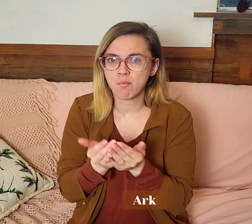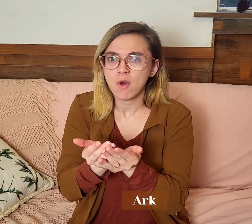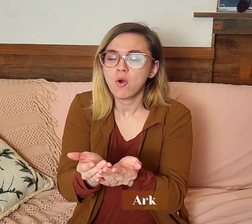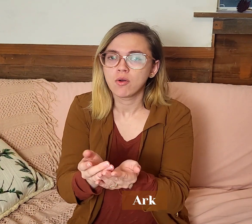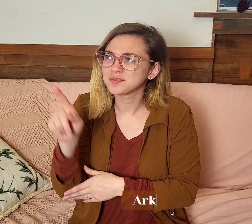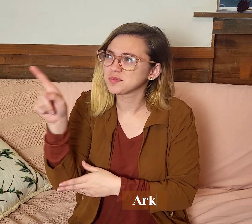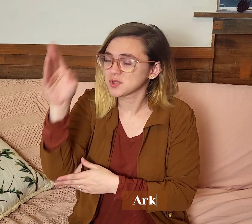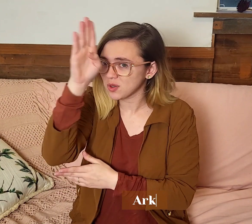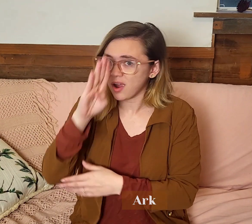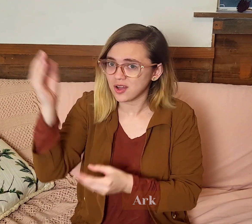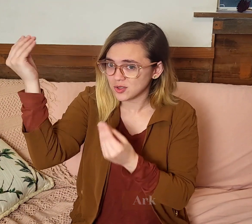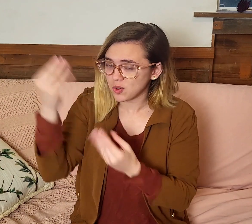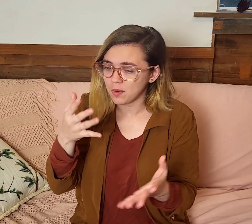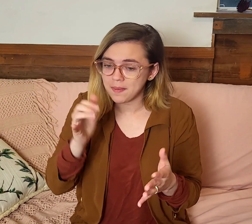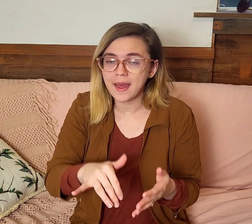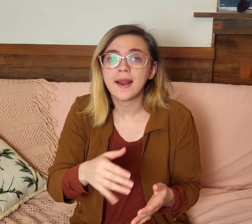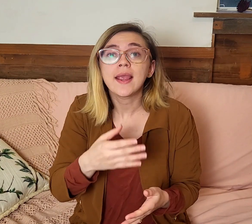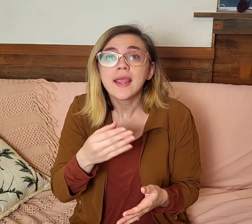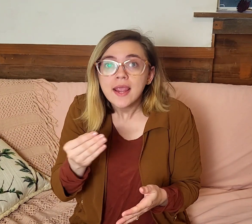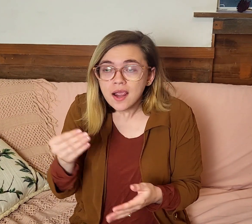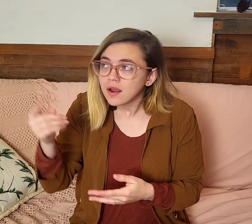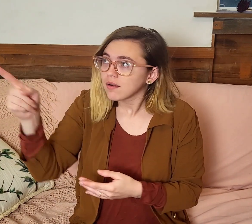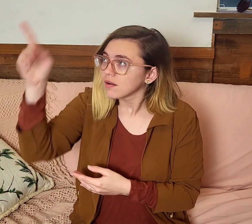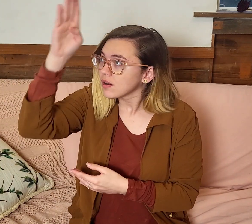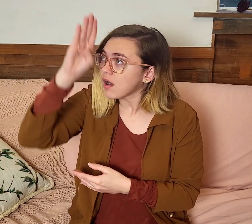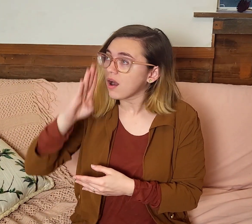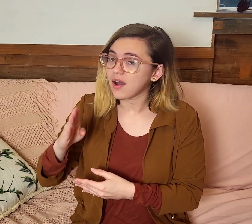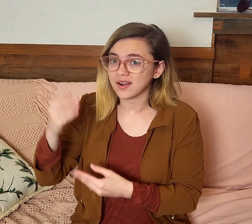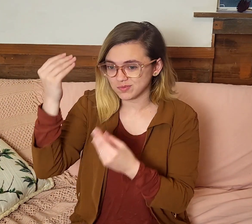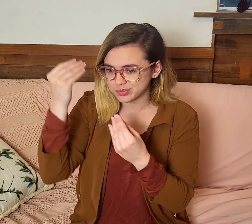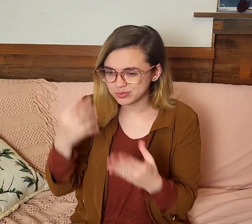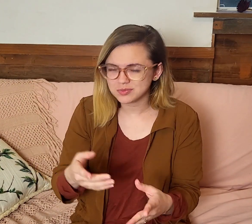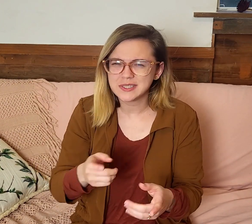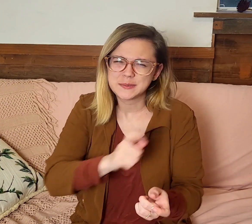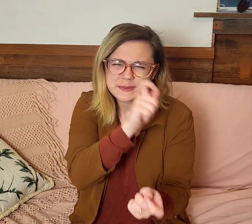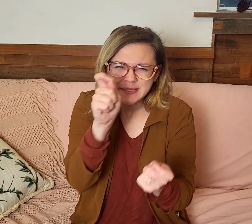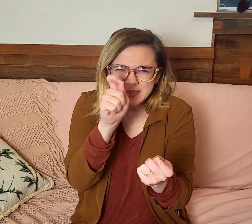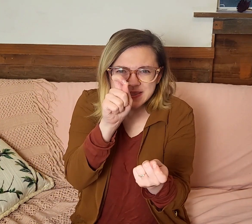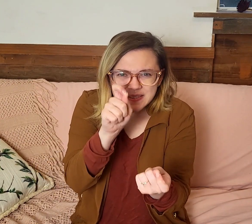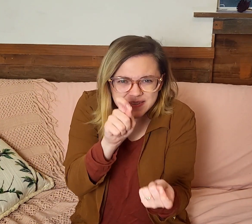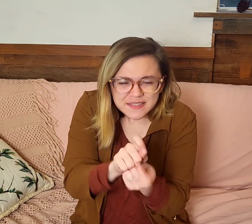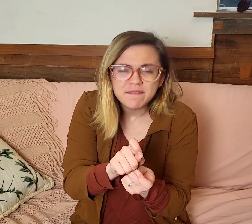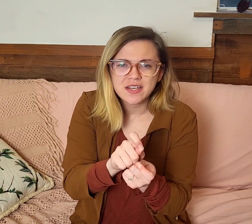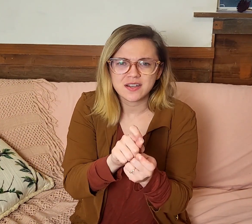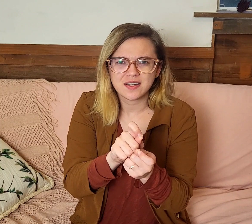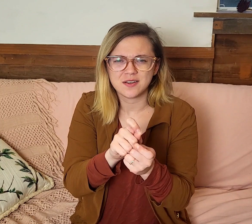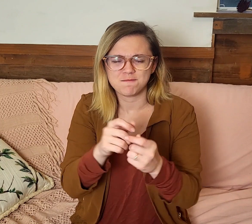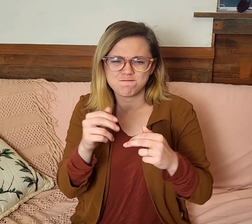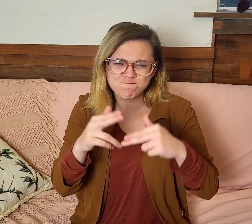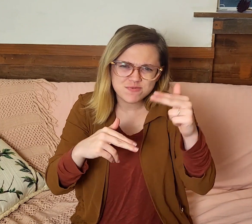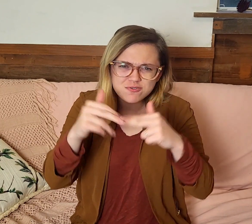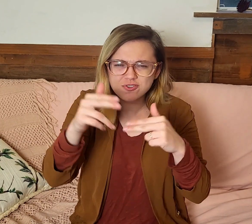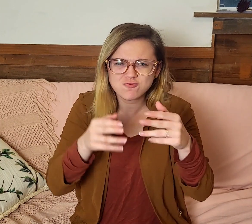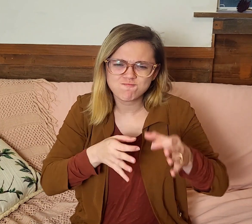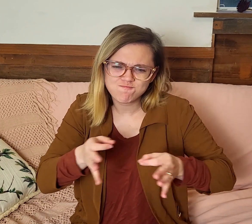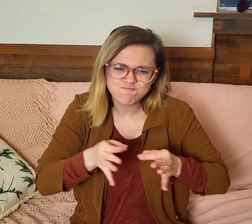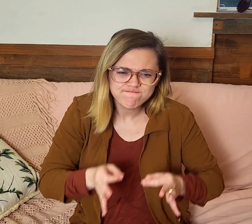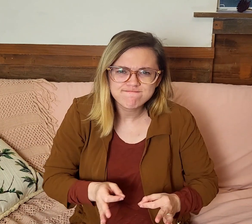is a massive ship. And God told Noah that. And God explained to him the specifics of how